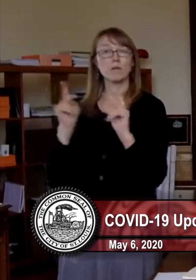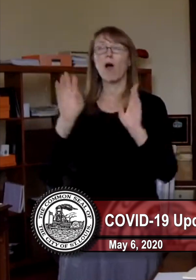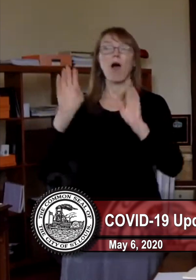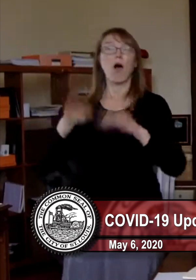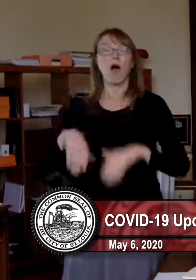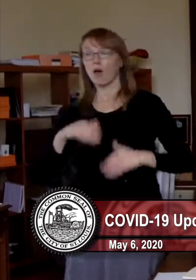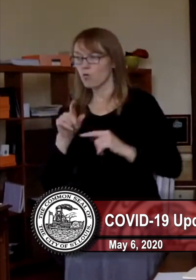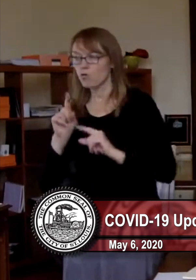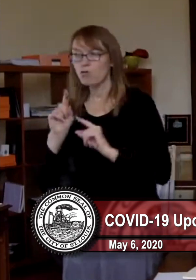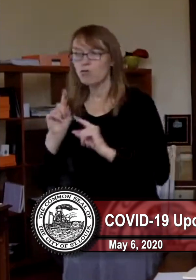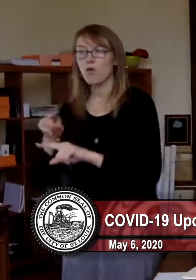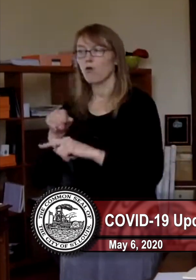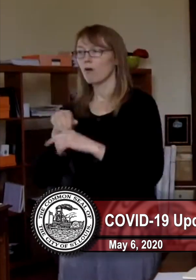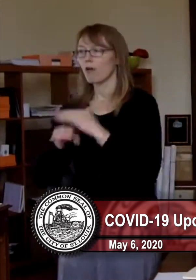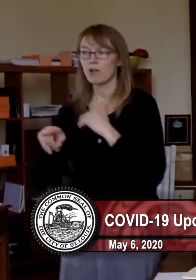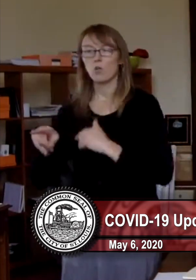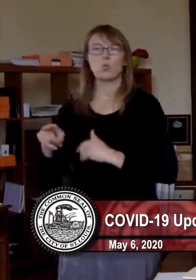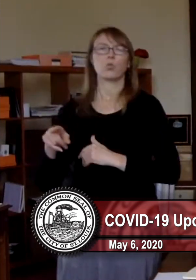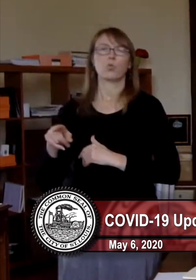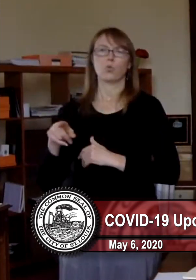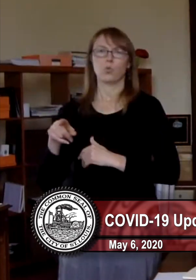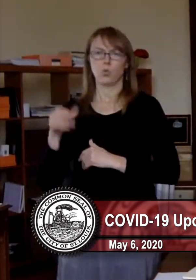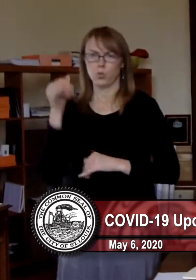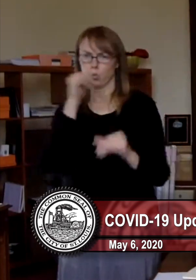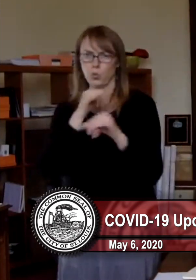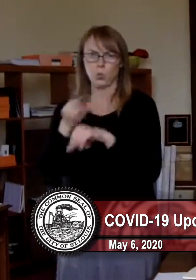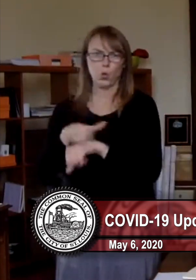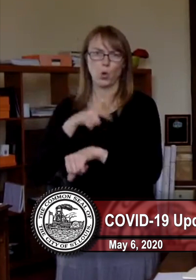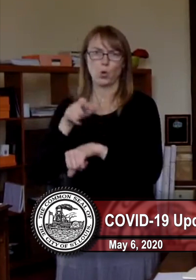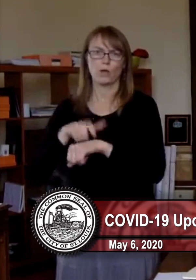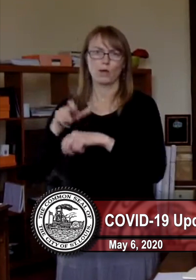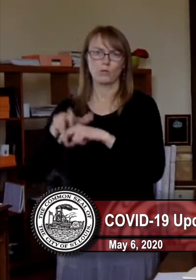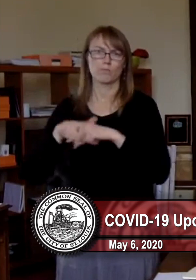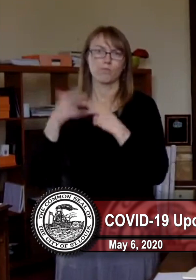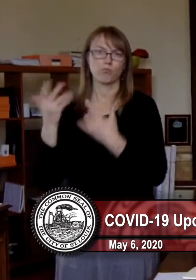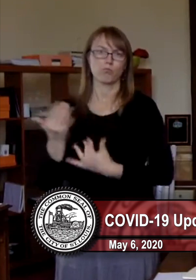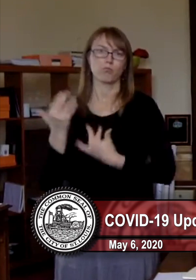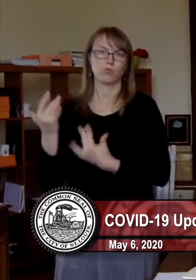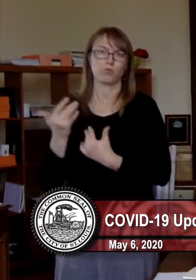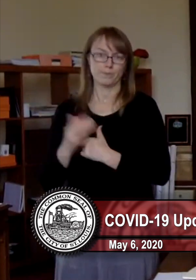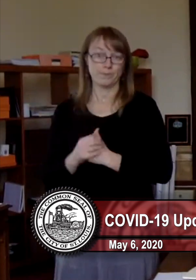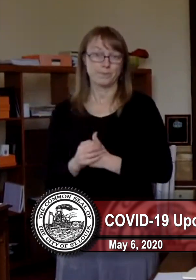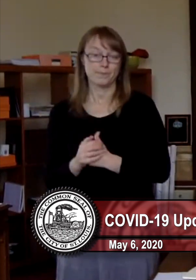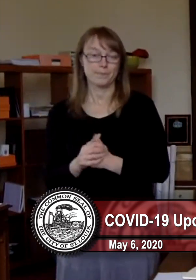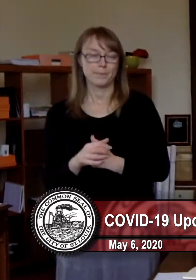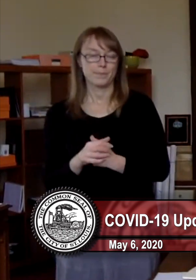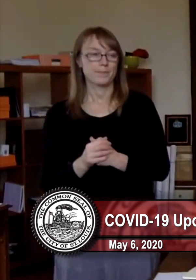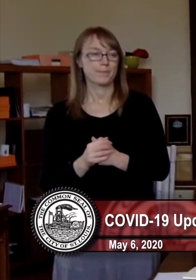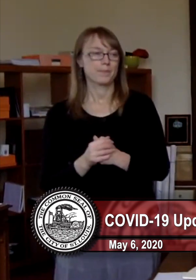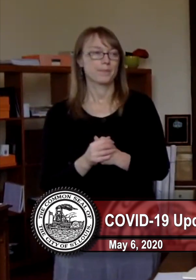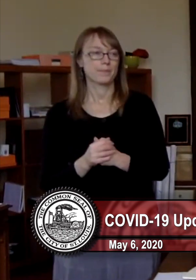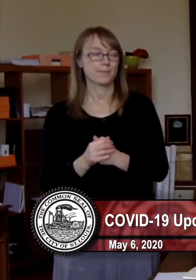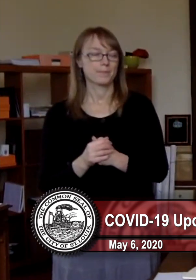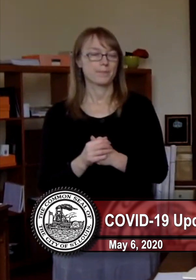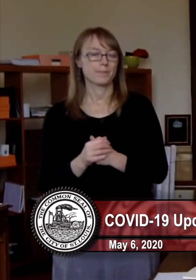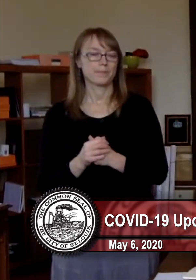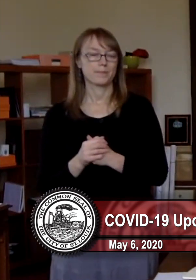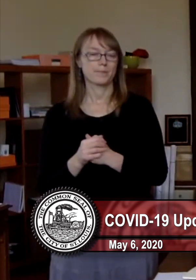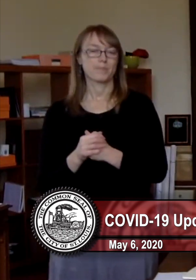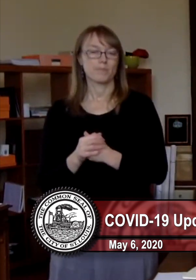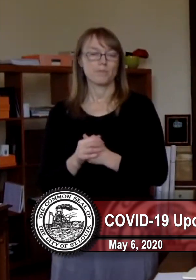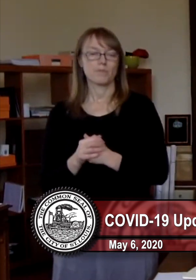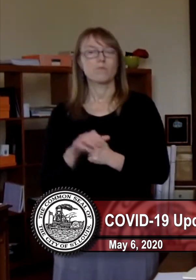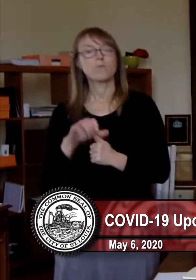So we'll give more guidance later about when the DMV office will open. So a follow-up question, or a separate